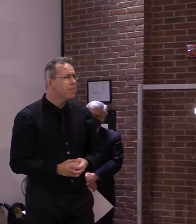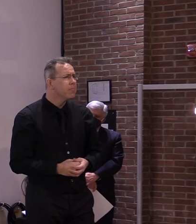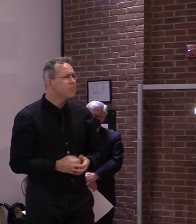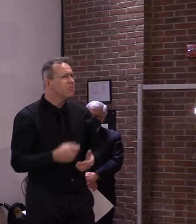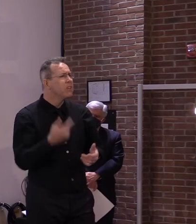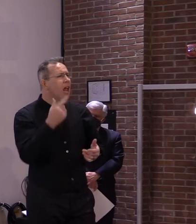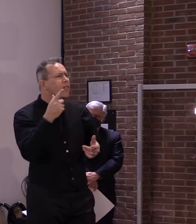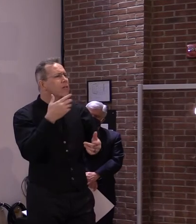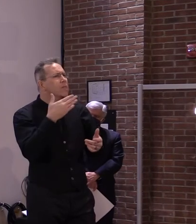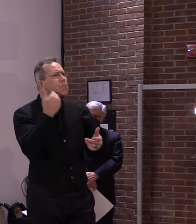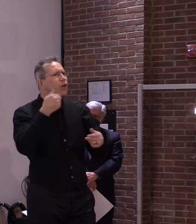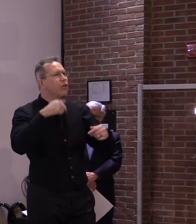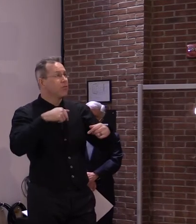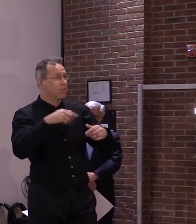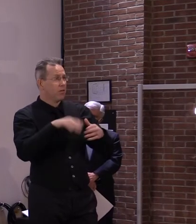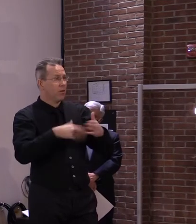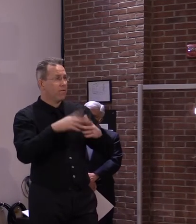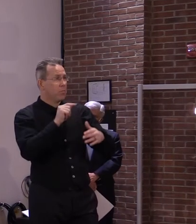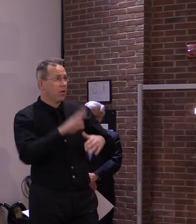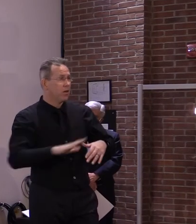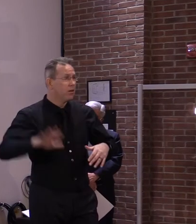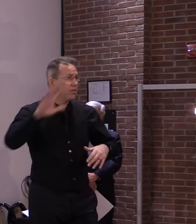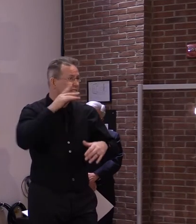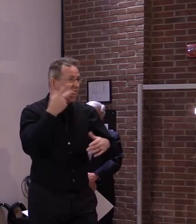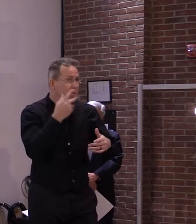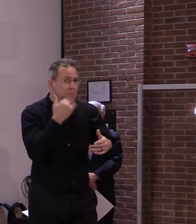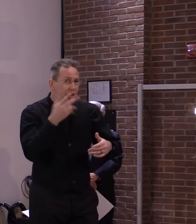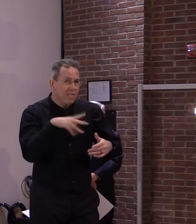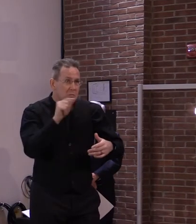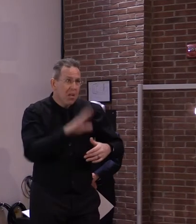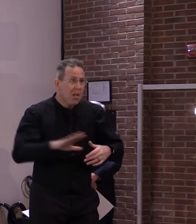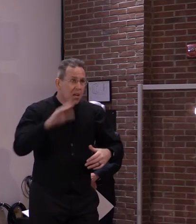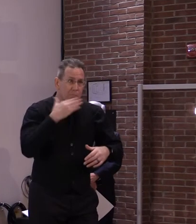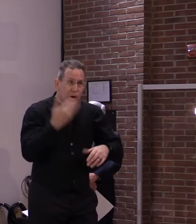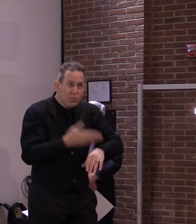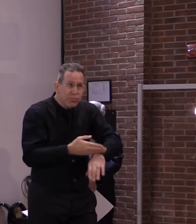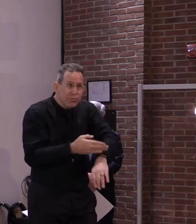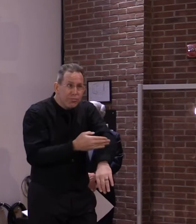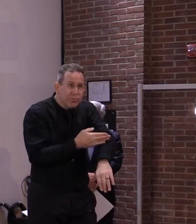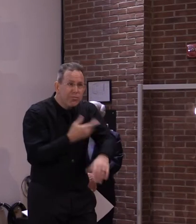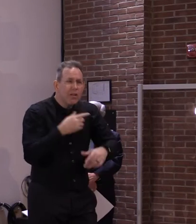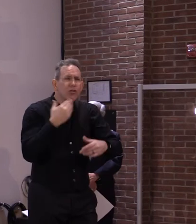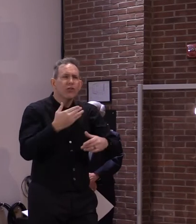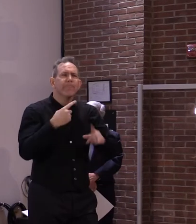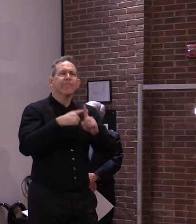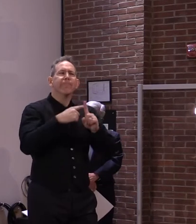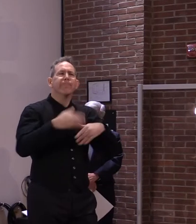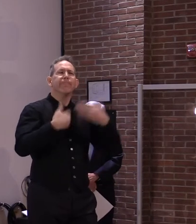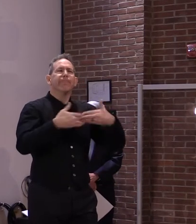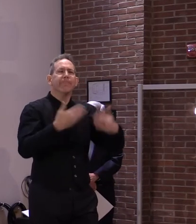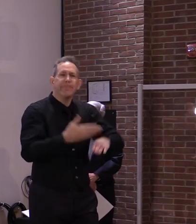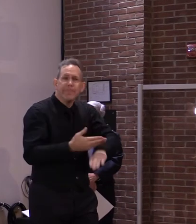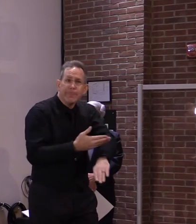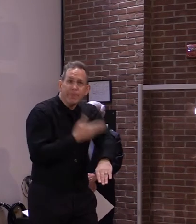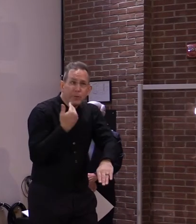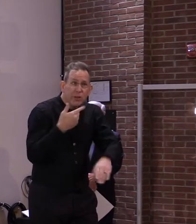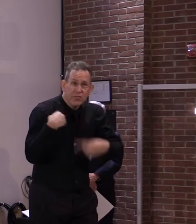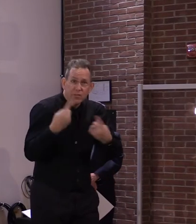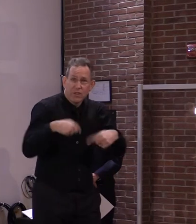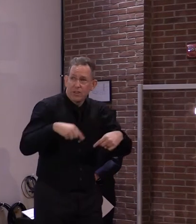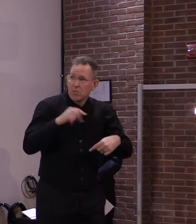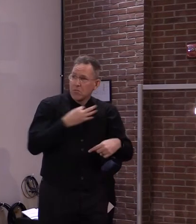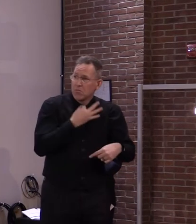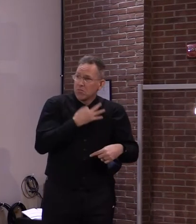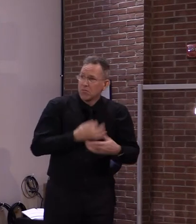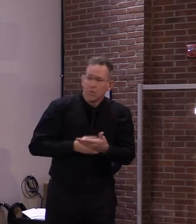and over the last week there's been a slight not dramatic but a slight downtick